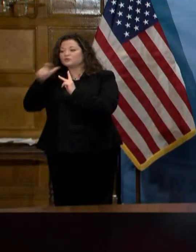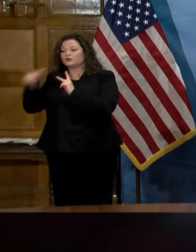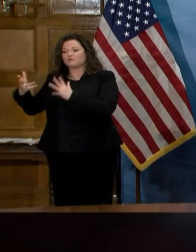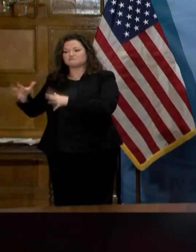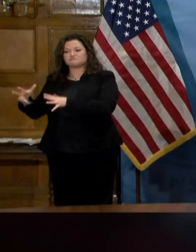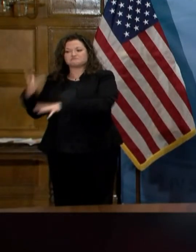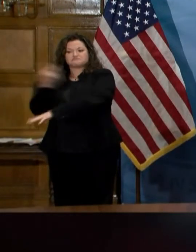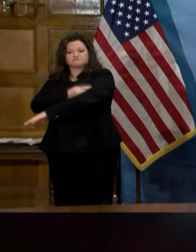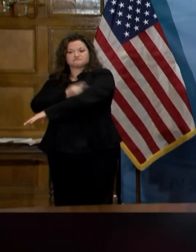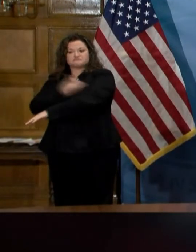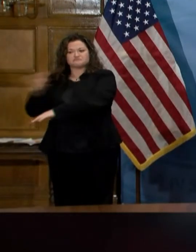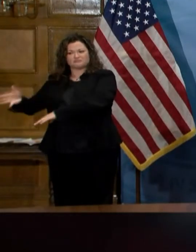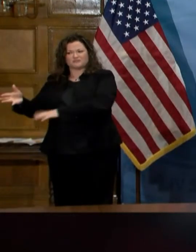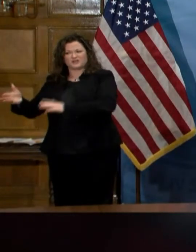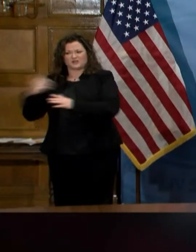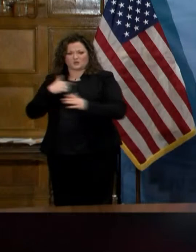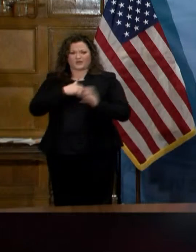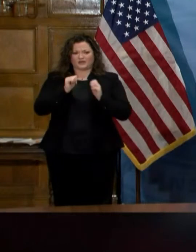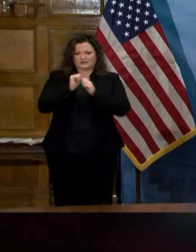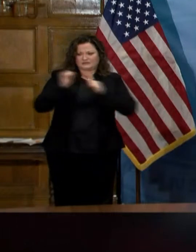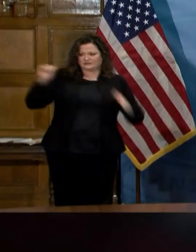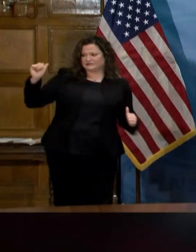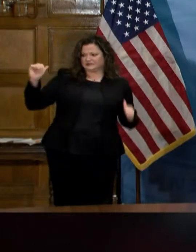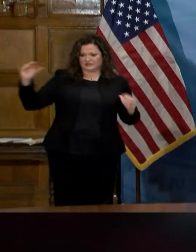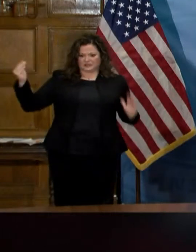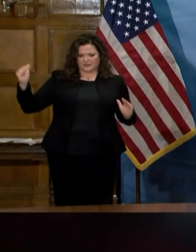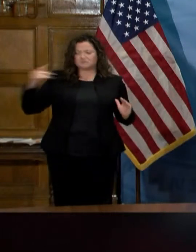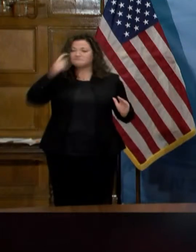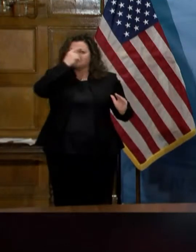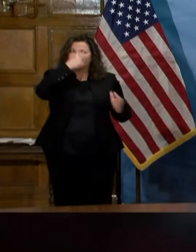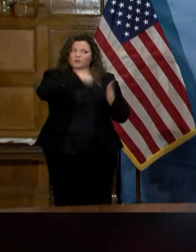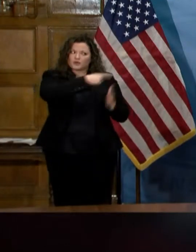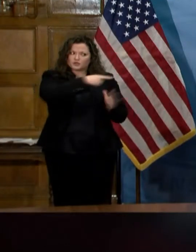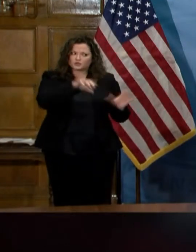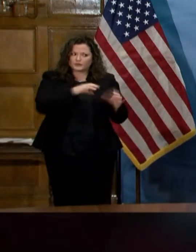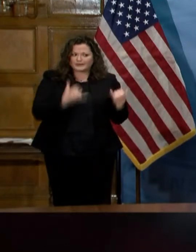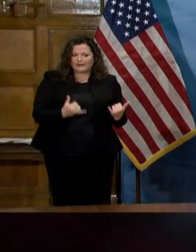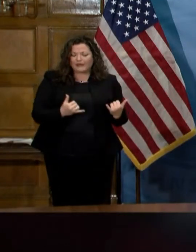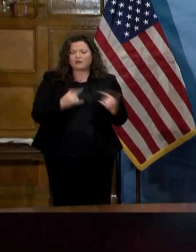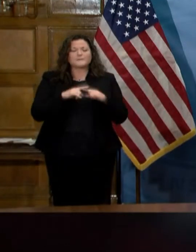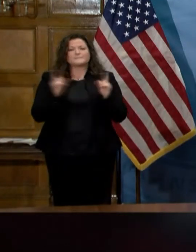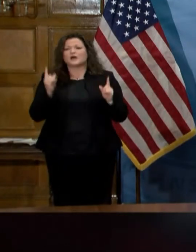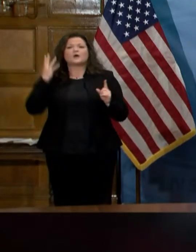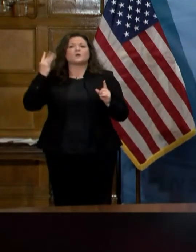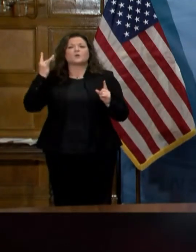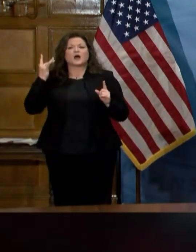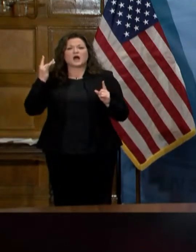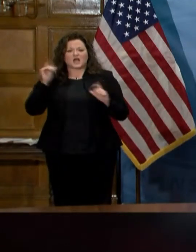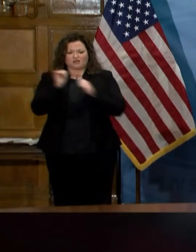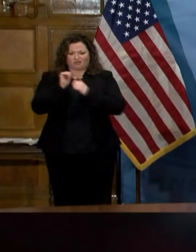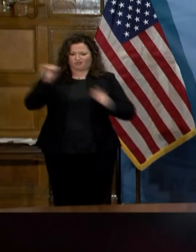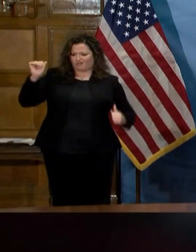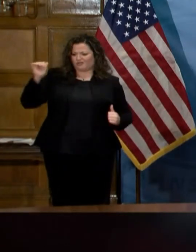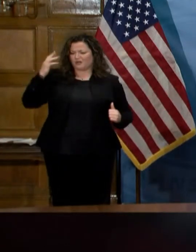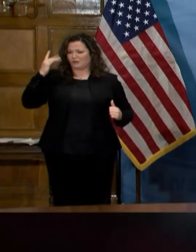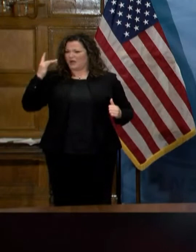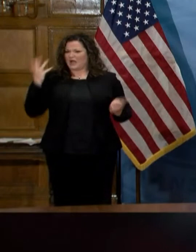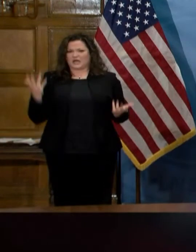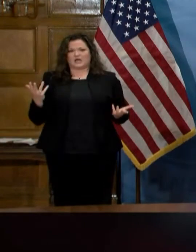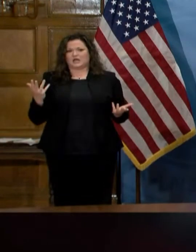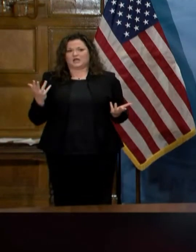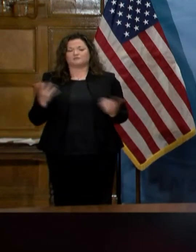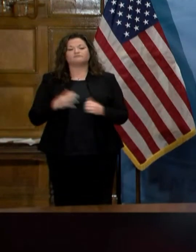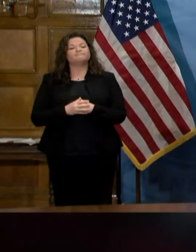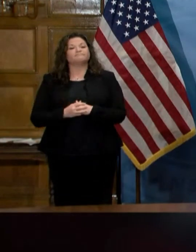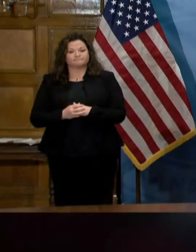vaccinated. I guess I understand what y'all are doing now, but I guess what explains how it got to this point? Why has it been lagging so